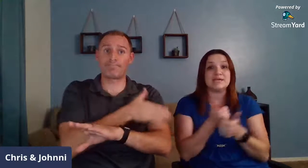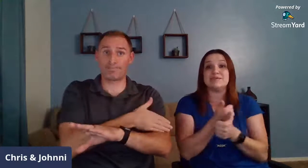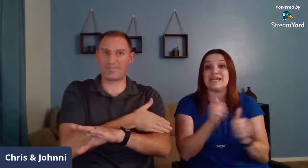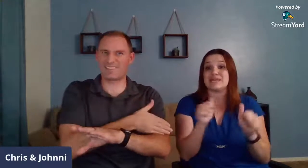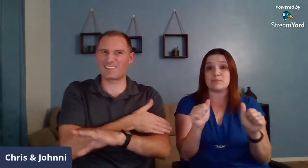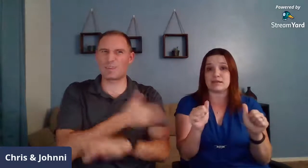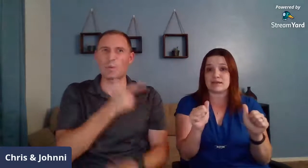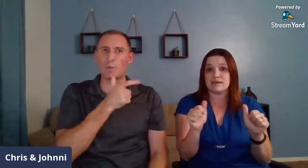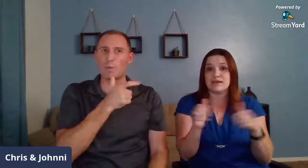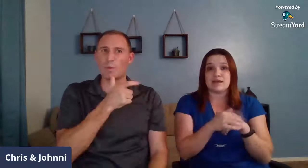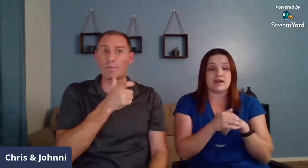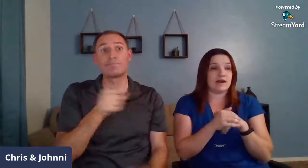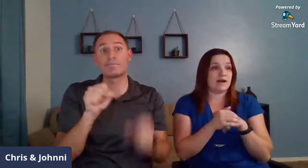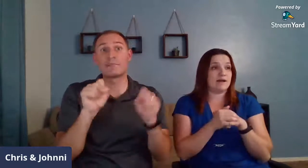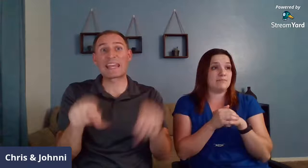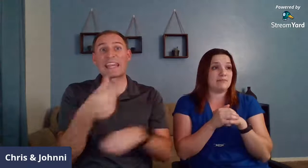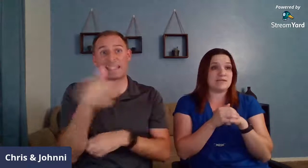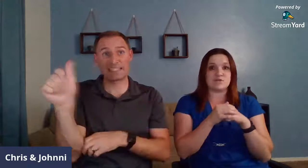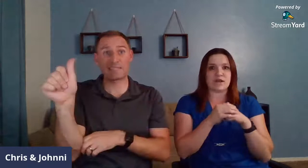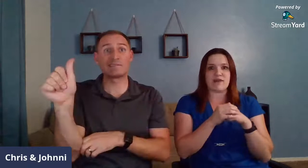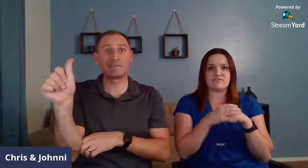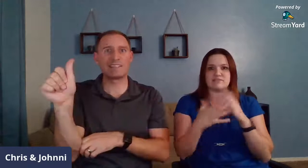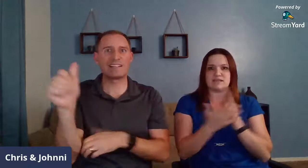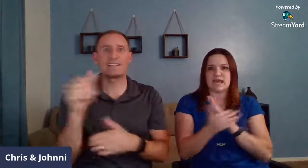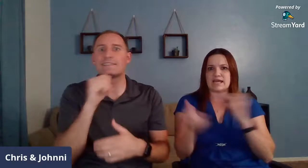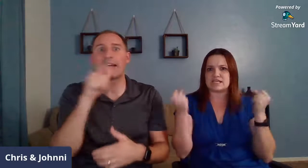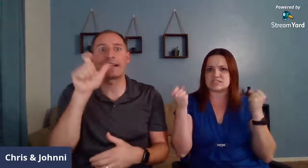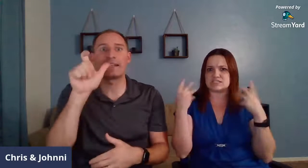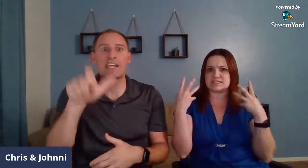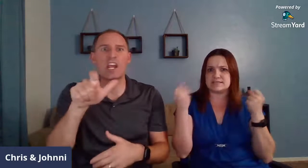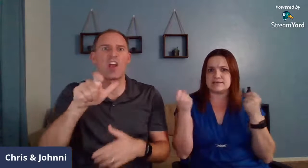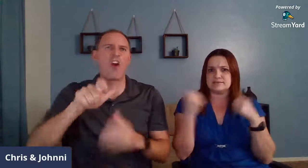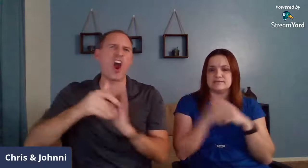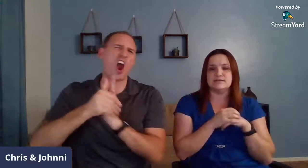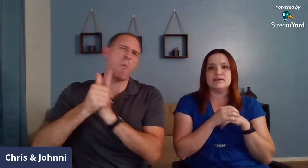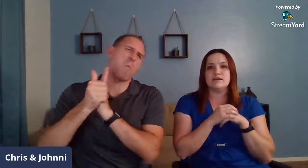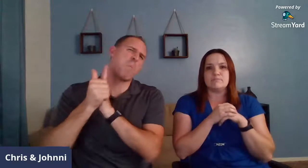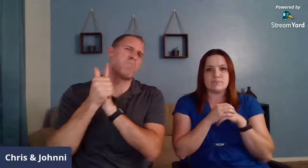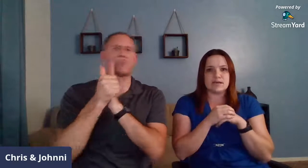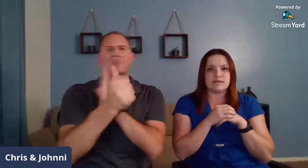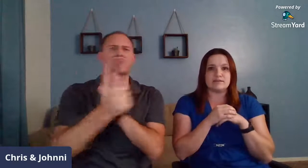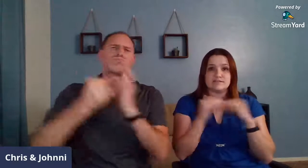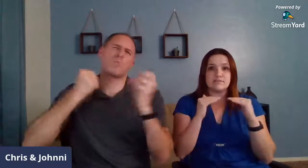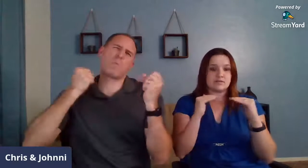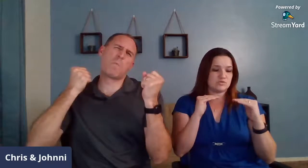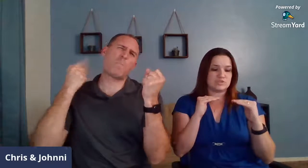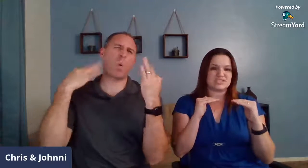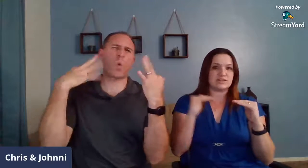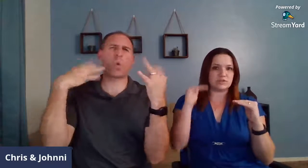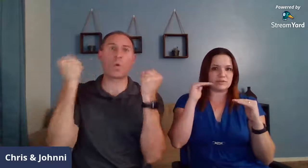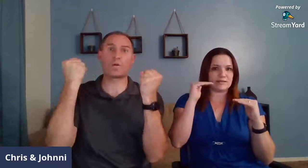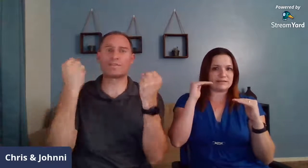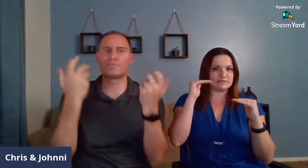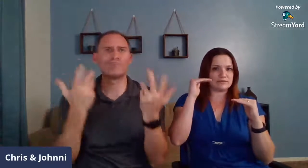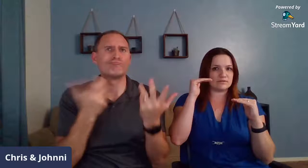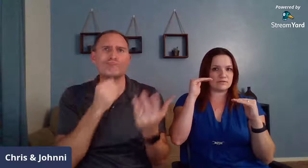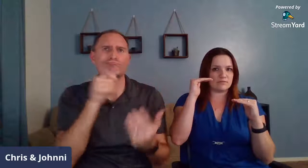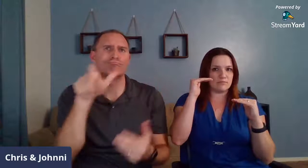be anybody. They don't have to be like skilled, but somebody who's just a little bit